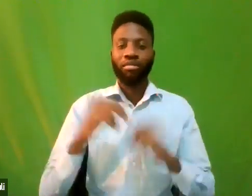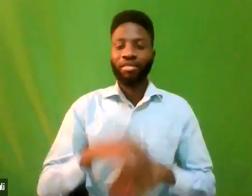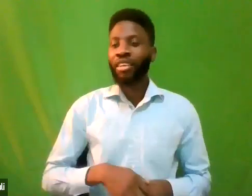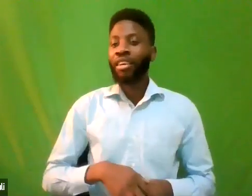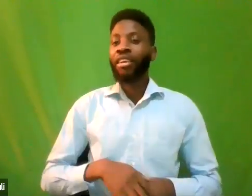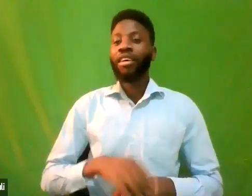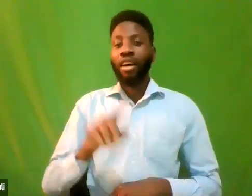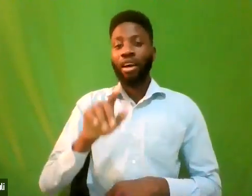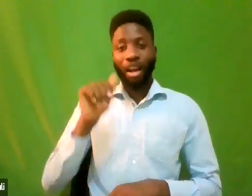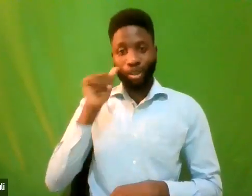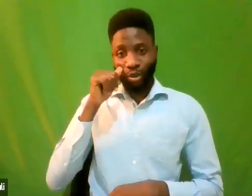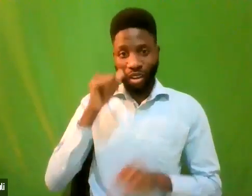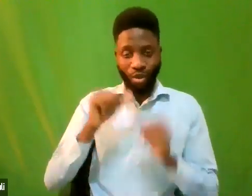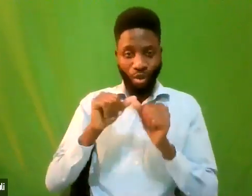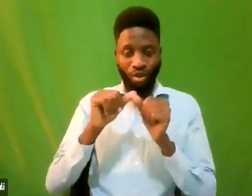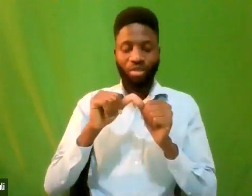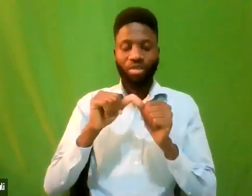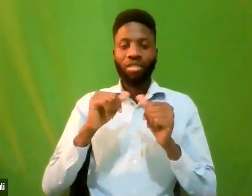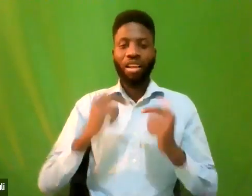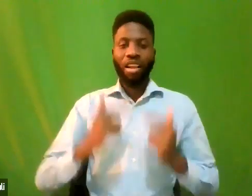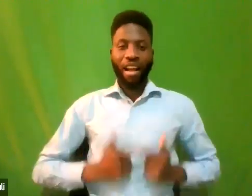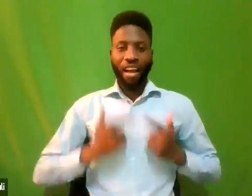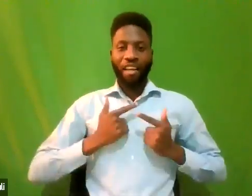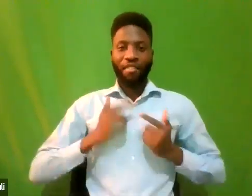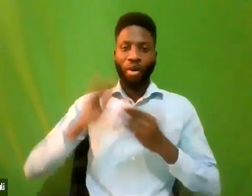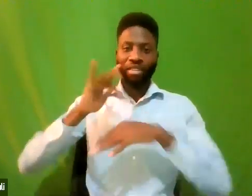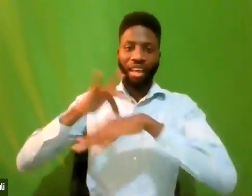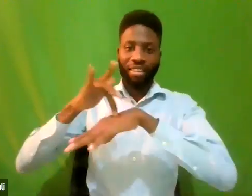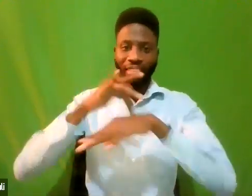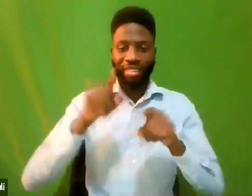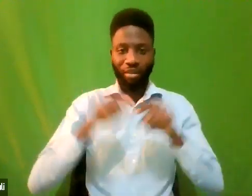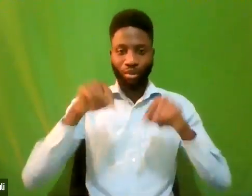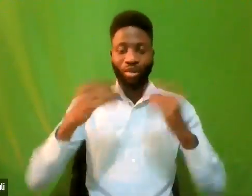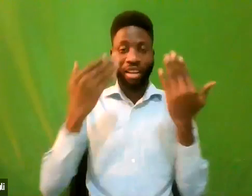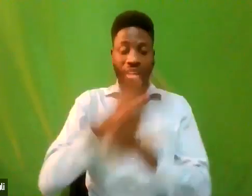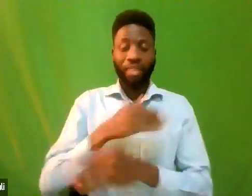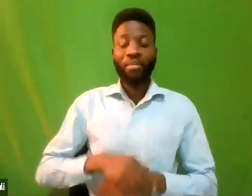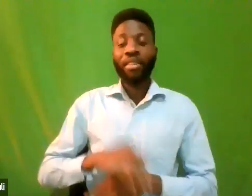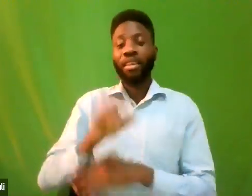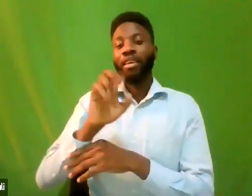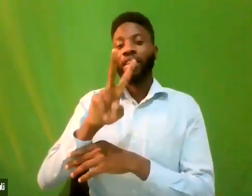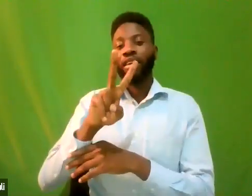continue touching more lives like you've touched tonight. Evelyn, we did not hear what course you're taking.